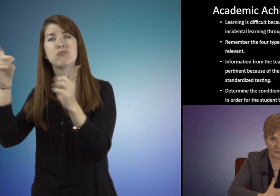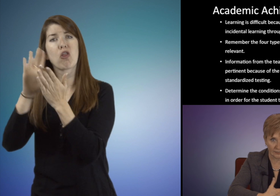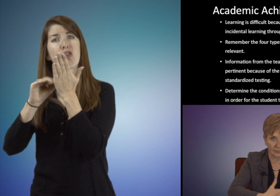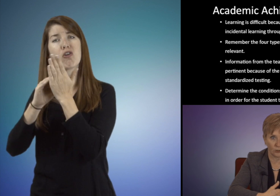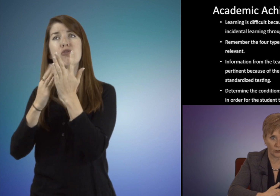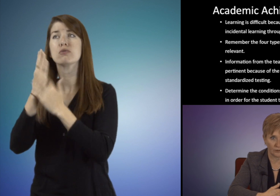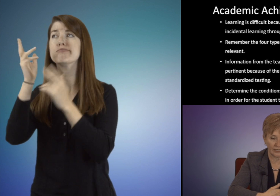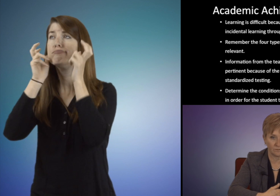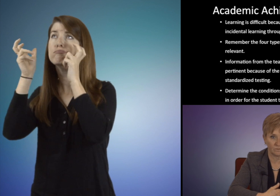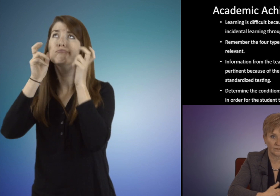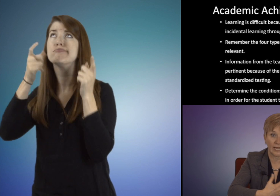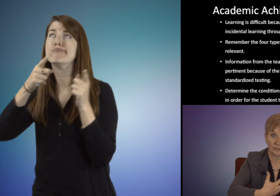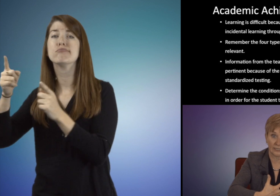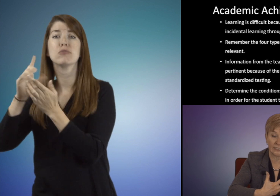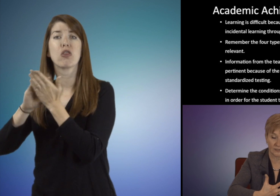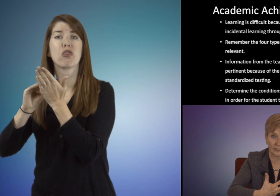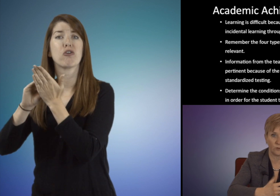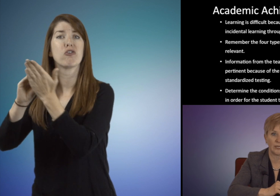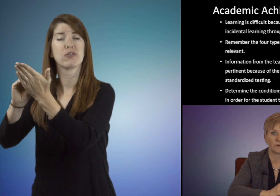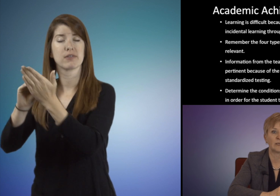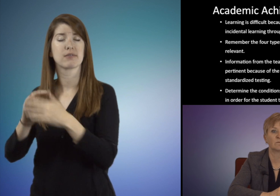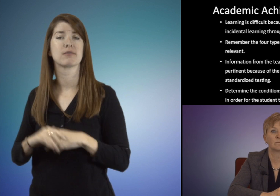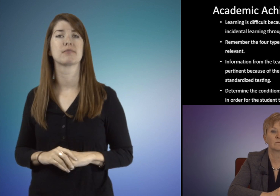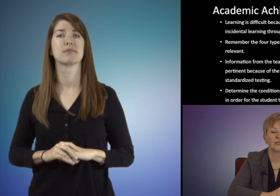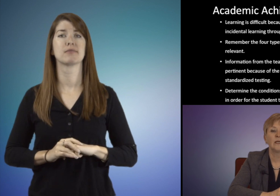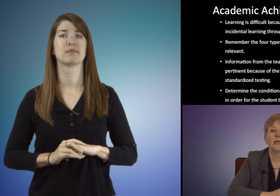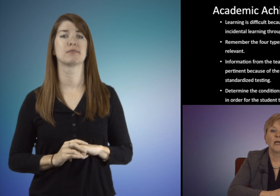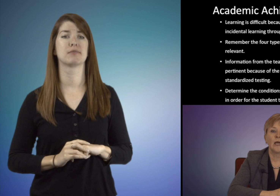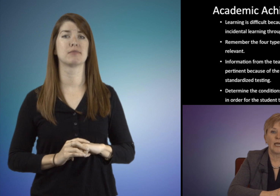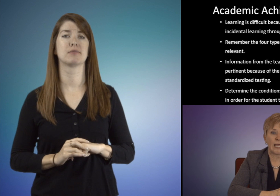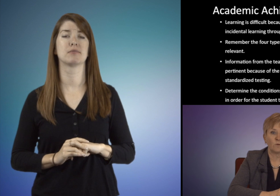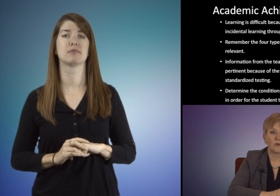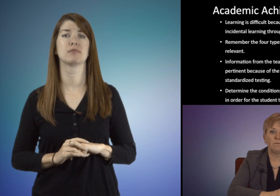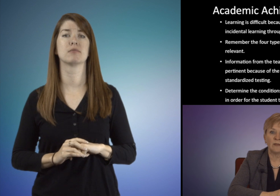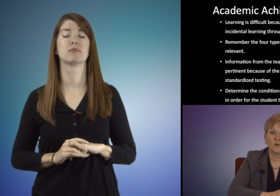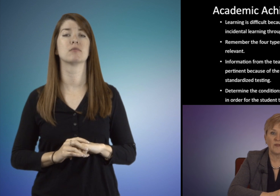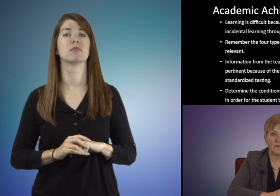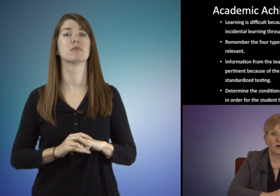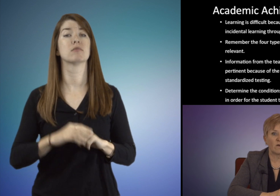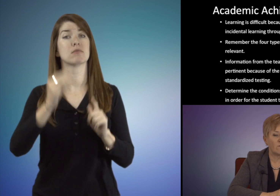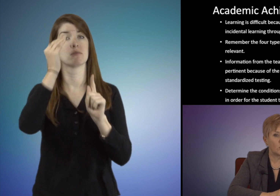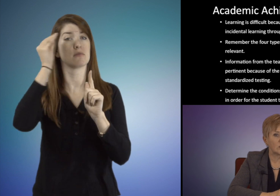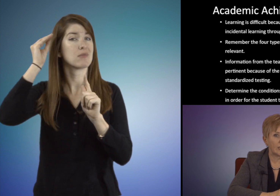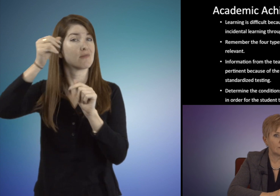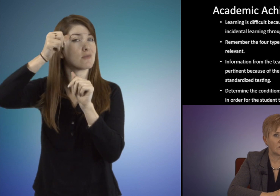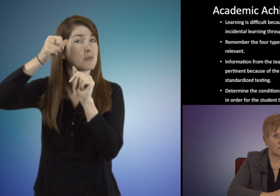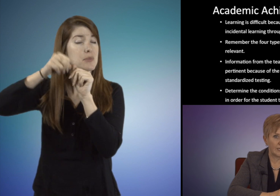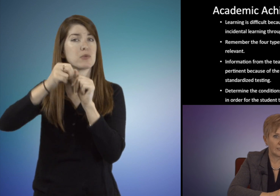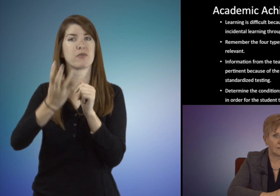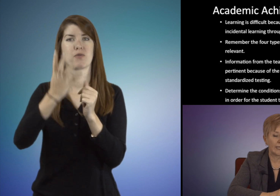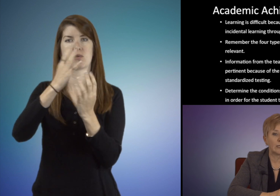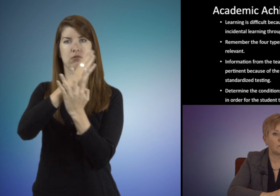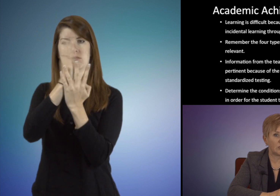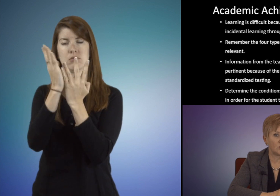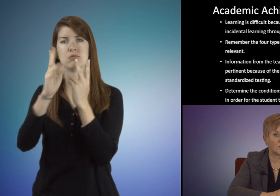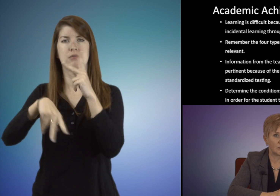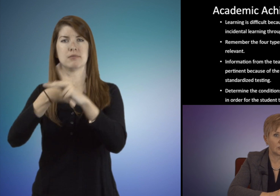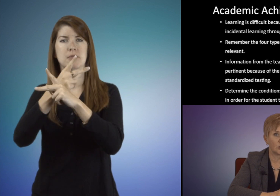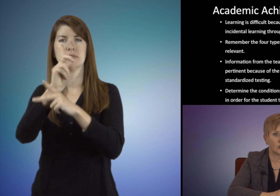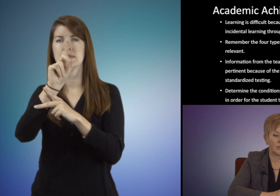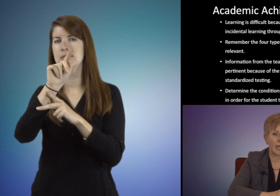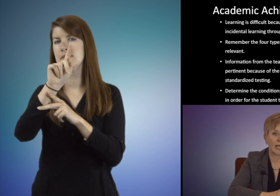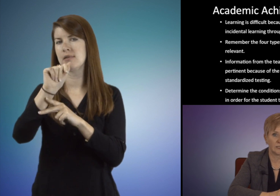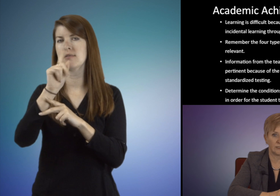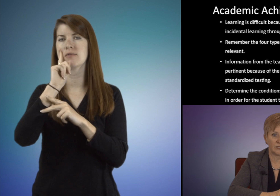through incidental learning and incidental hearing. Remember that there are 4 types of data that can be used